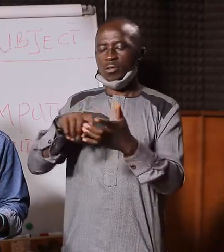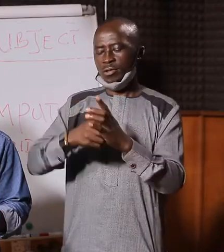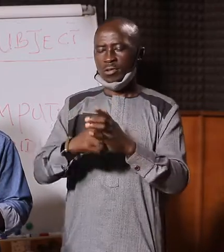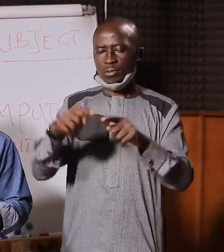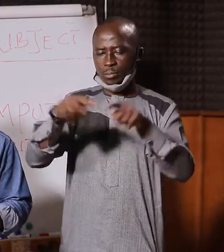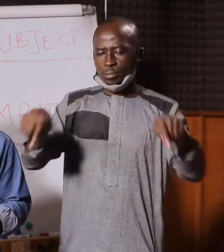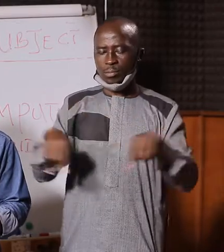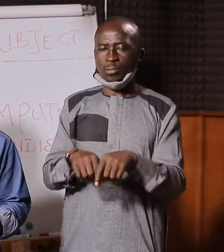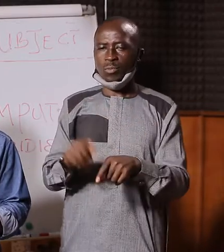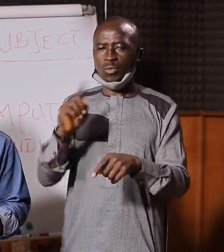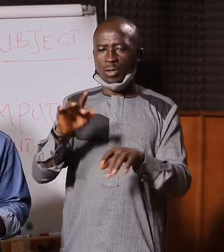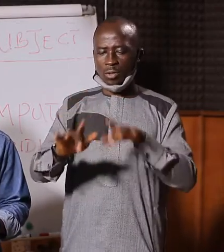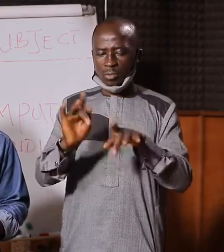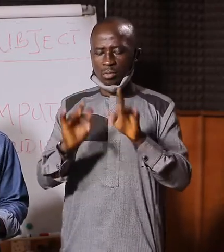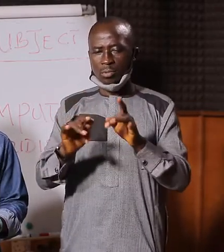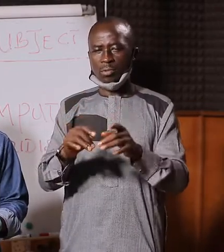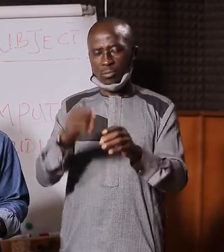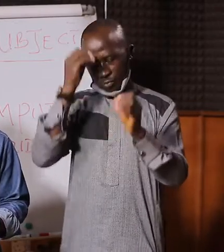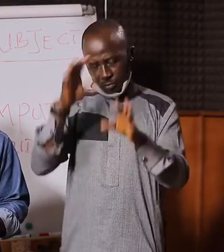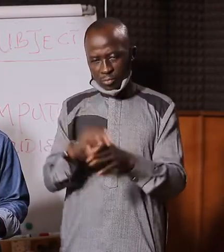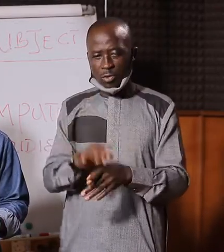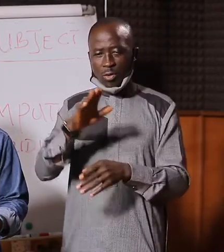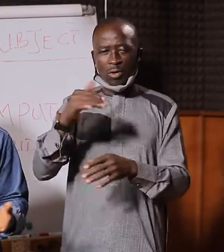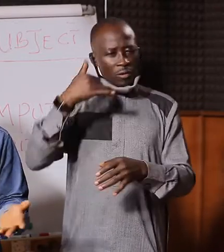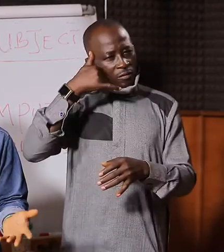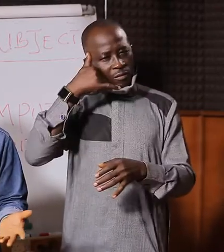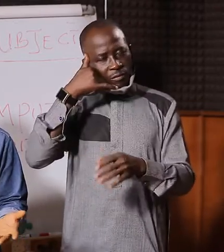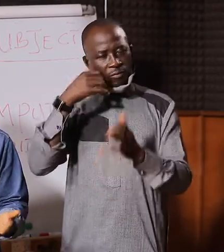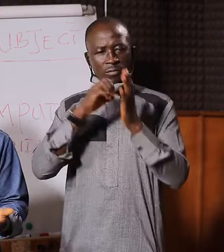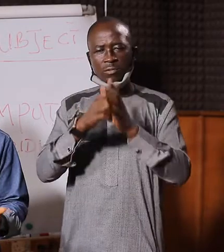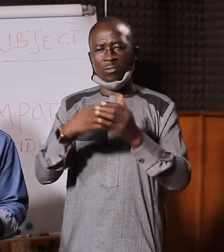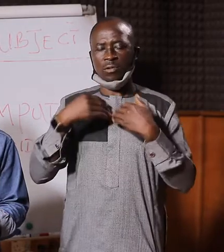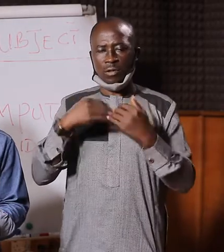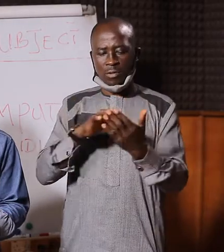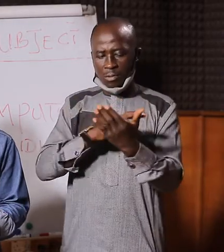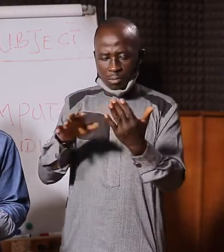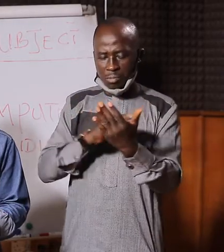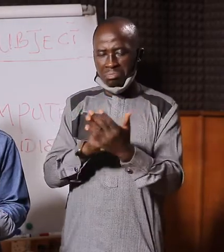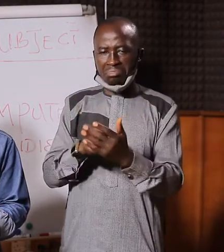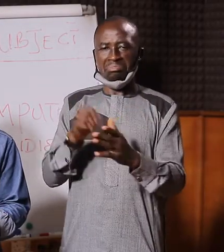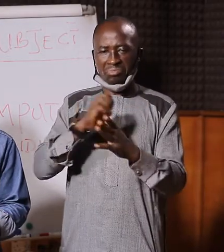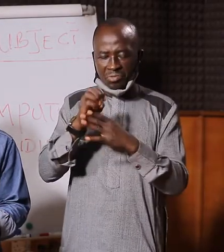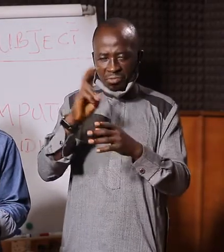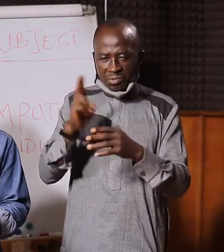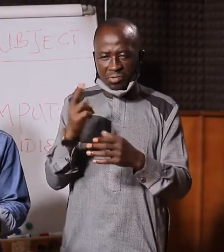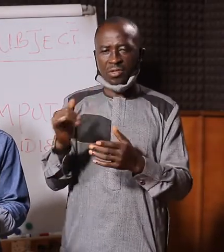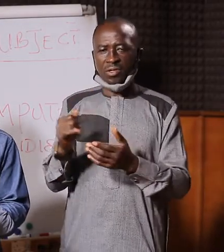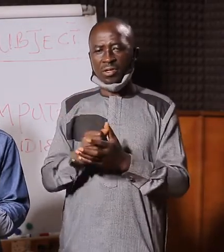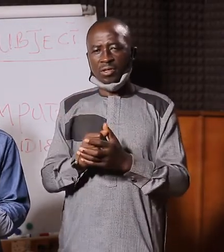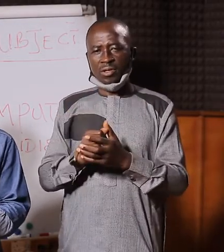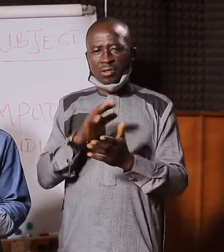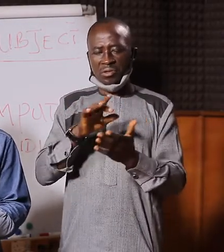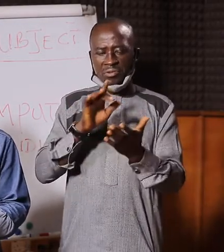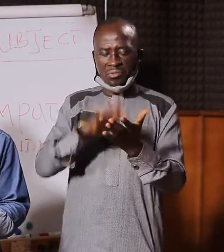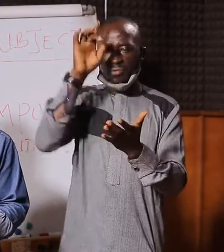where you type in information. Your phones, for instance, has keyboard. Whether you're using a